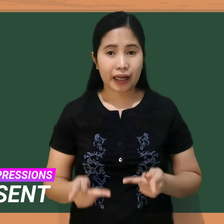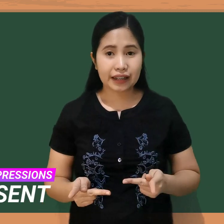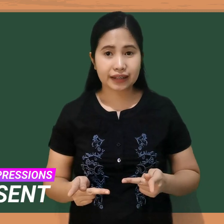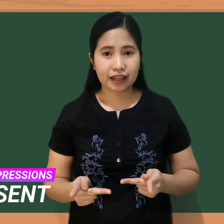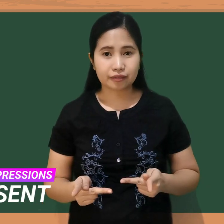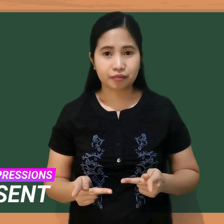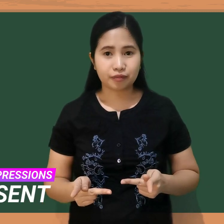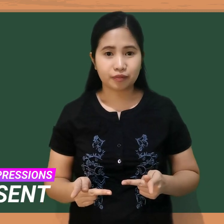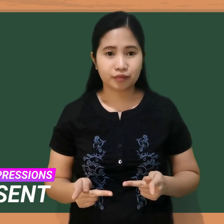Present.